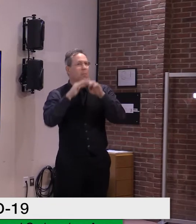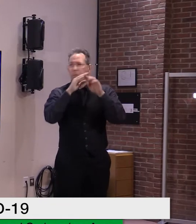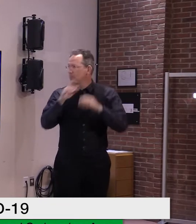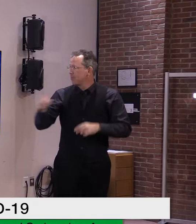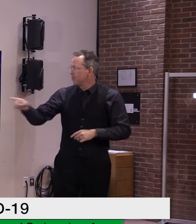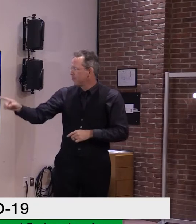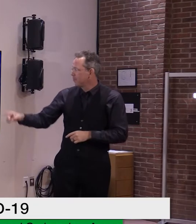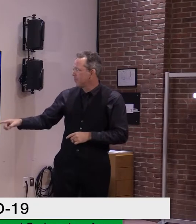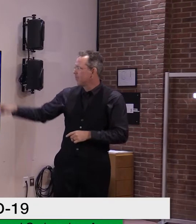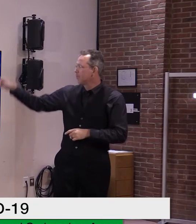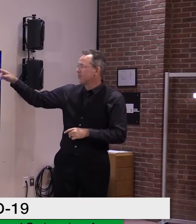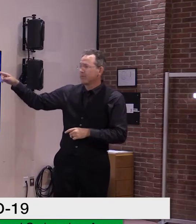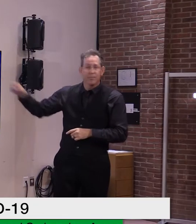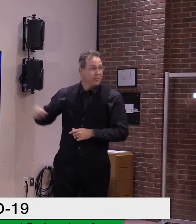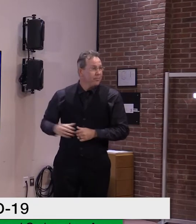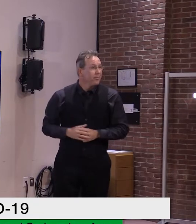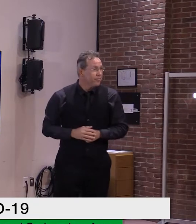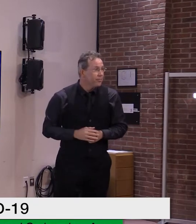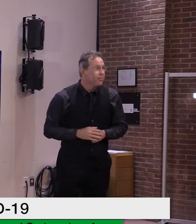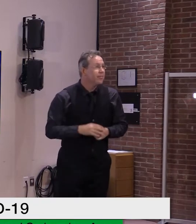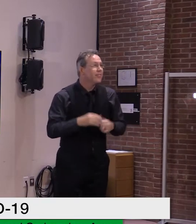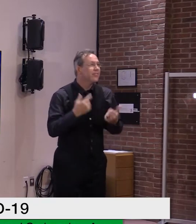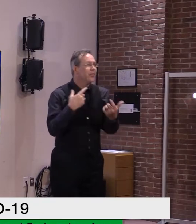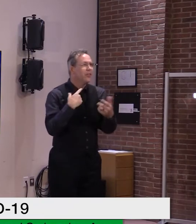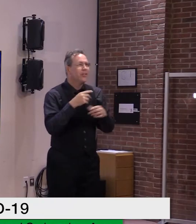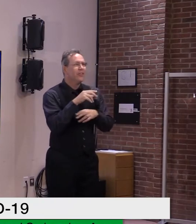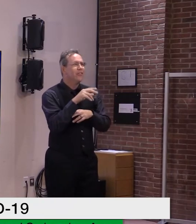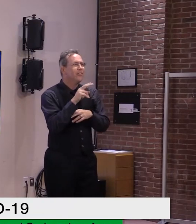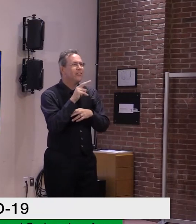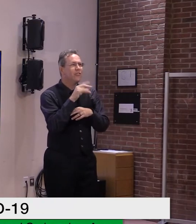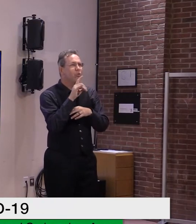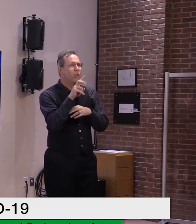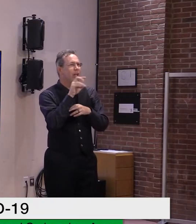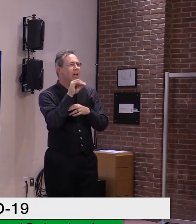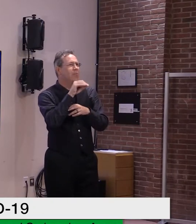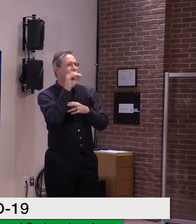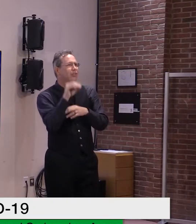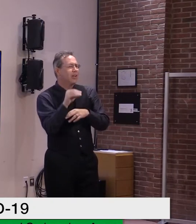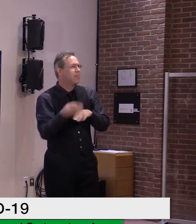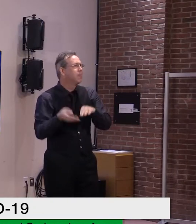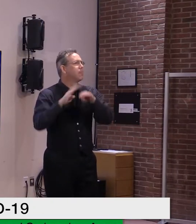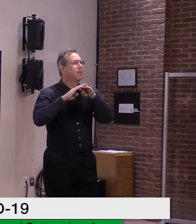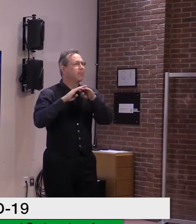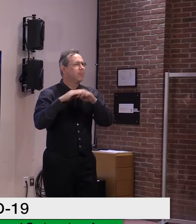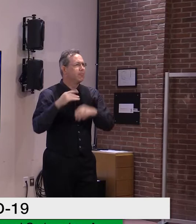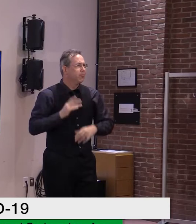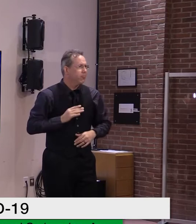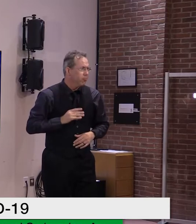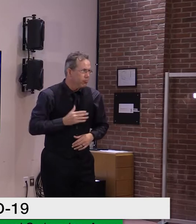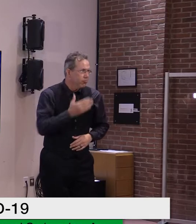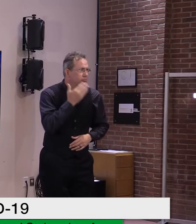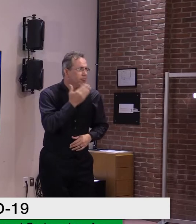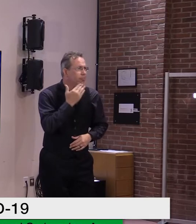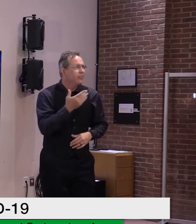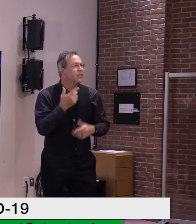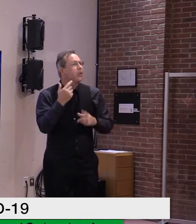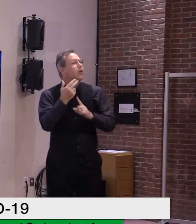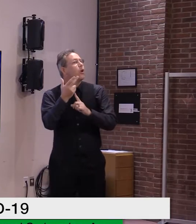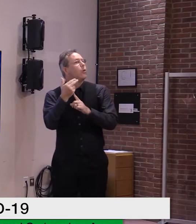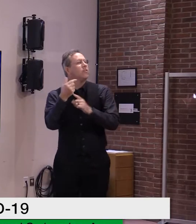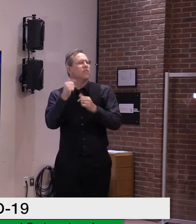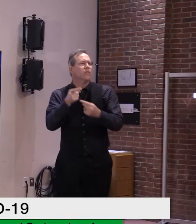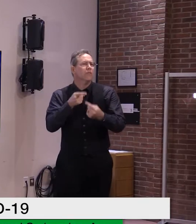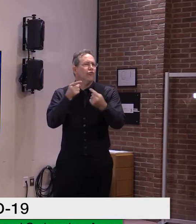278%. However, hotel visits were still down about 21% compared to 2019 before